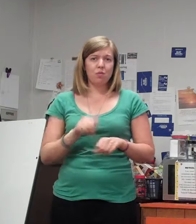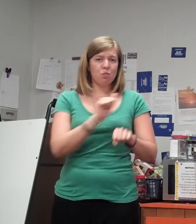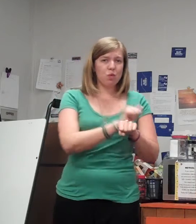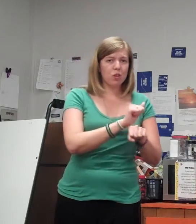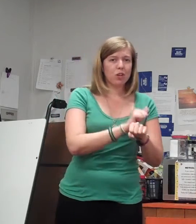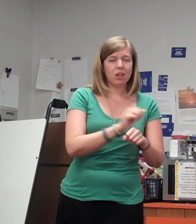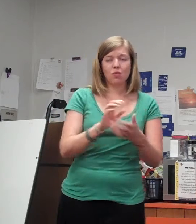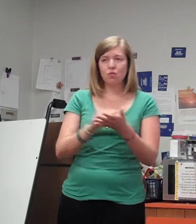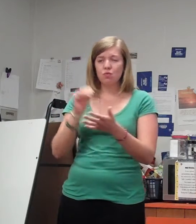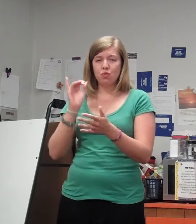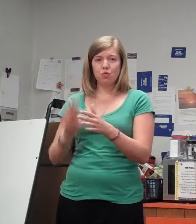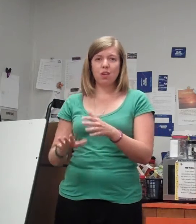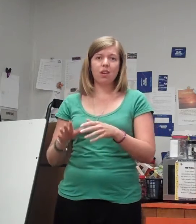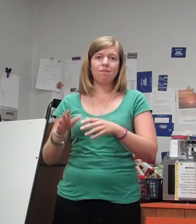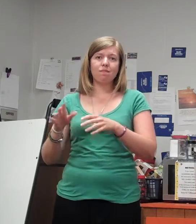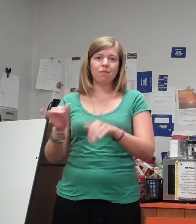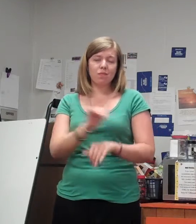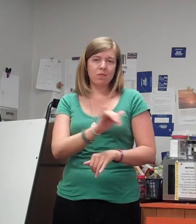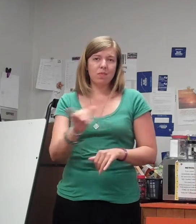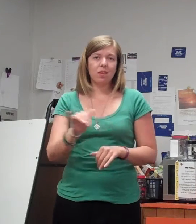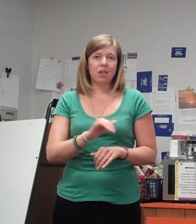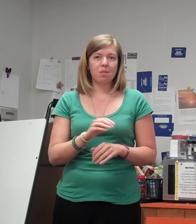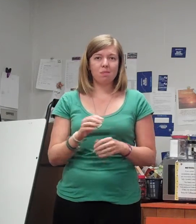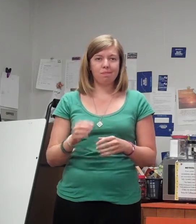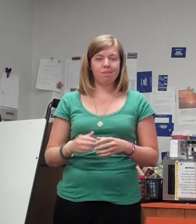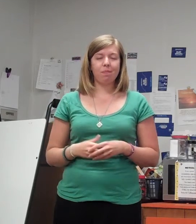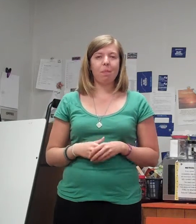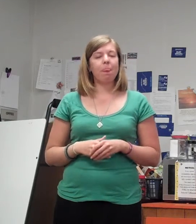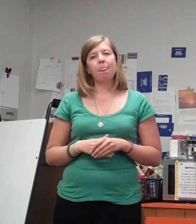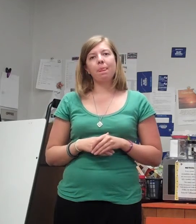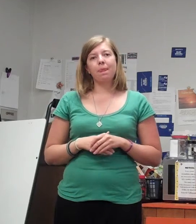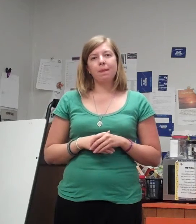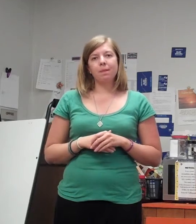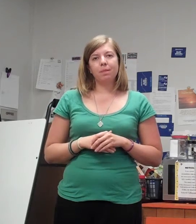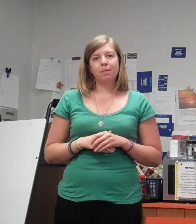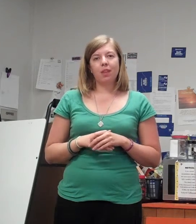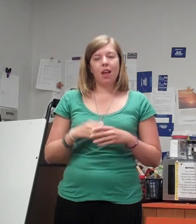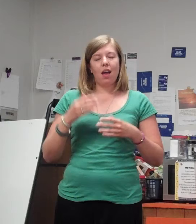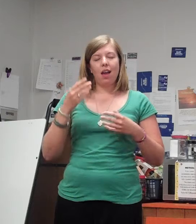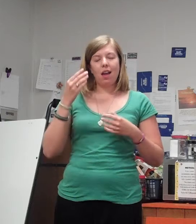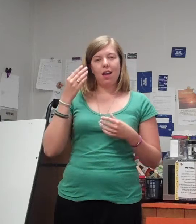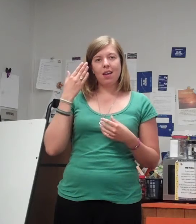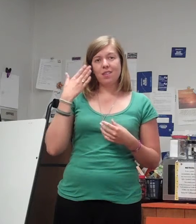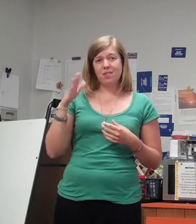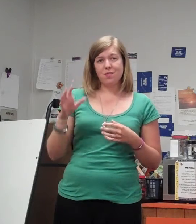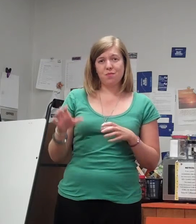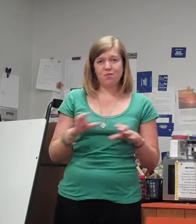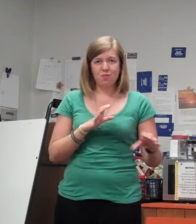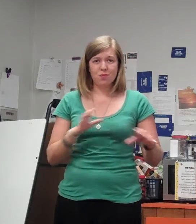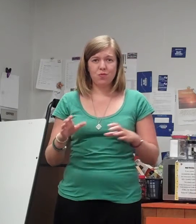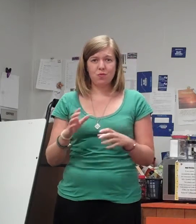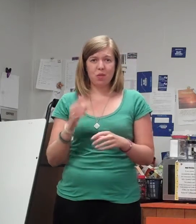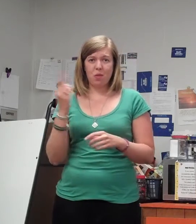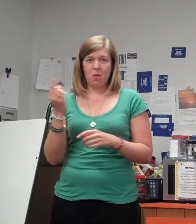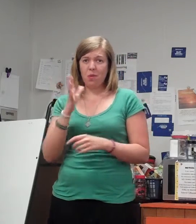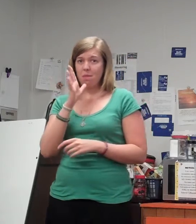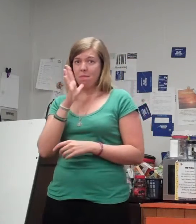student, and didn't know what to do with just being a mom. So that's when I decided I might as well